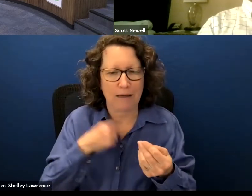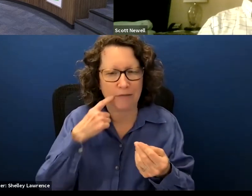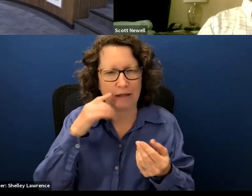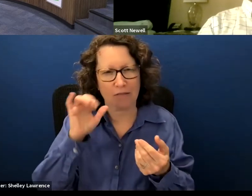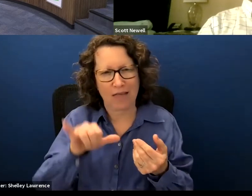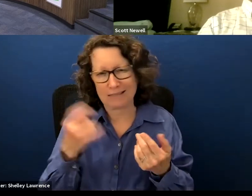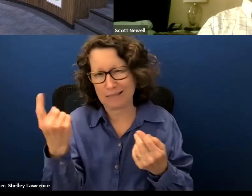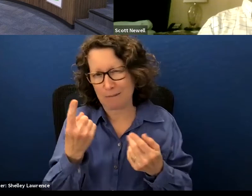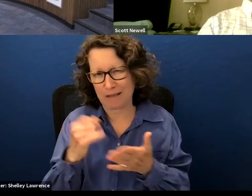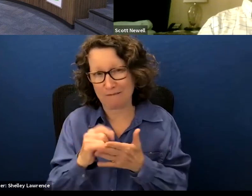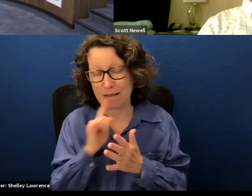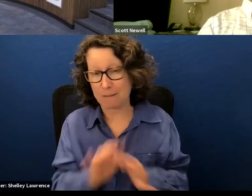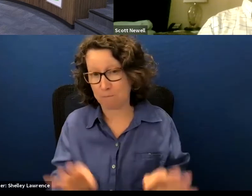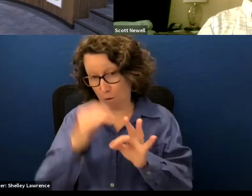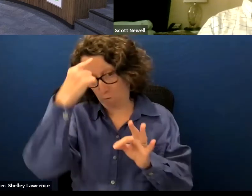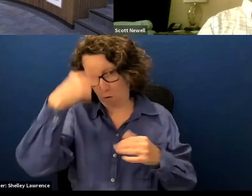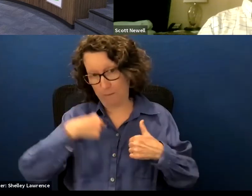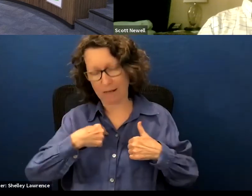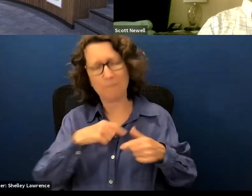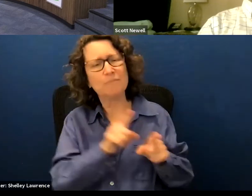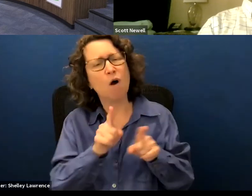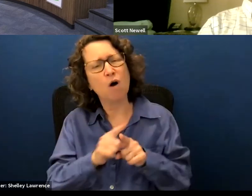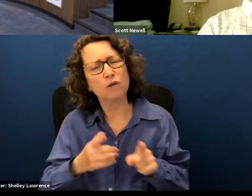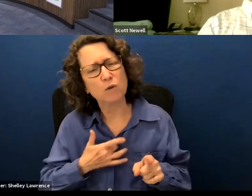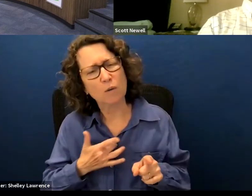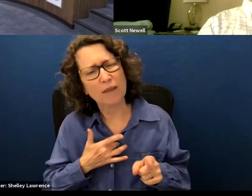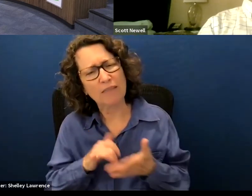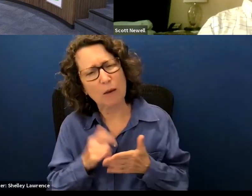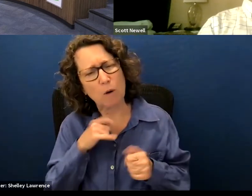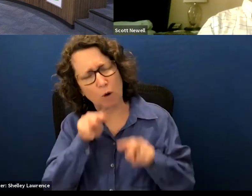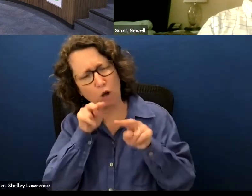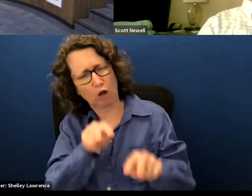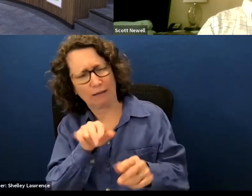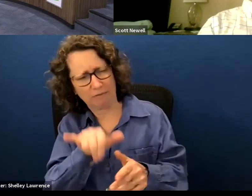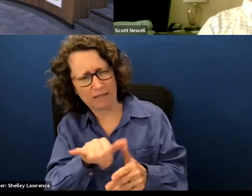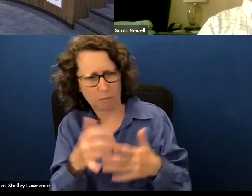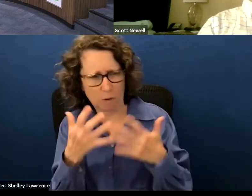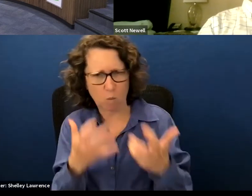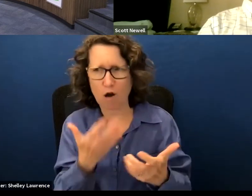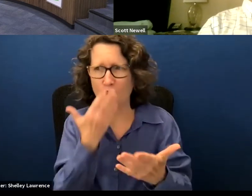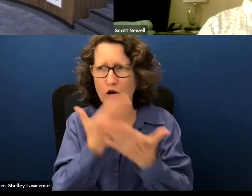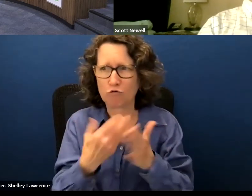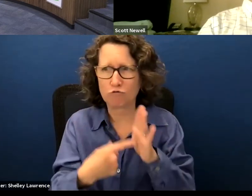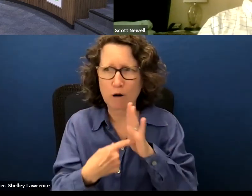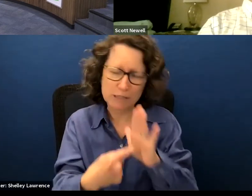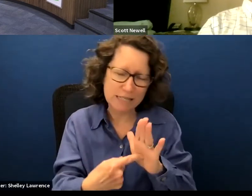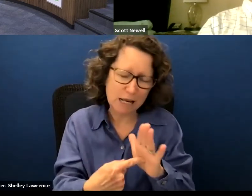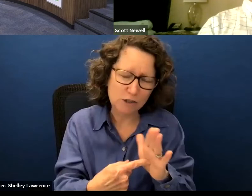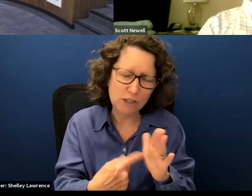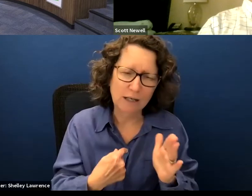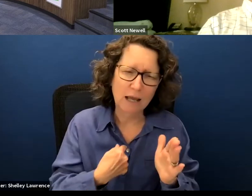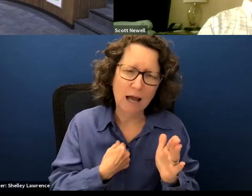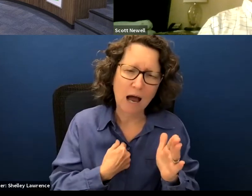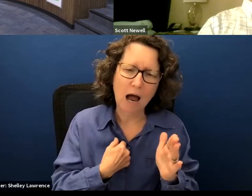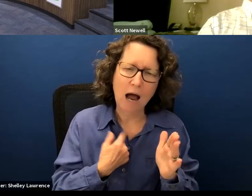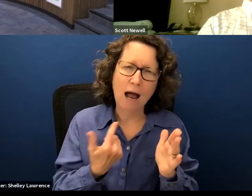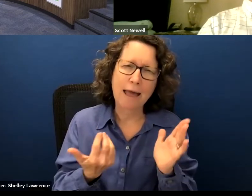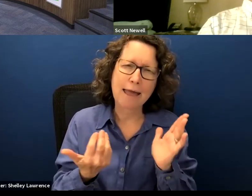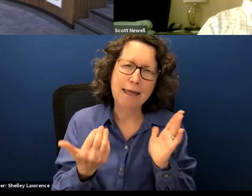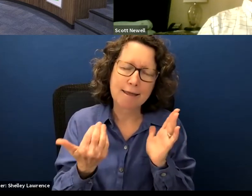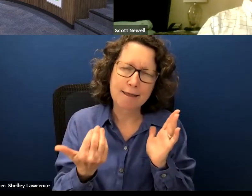that's something very important for me. And I also think too, when we're looking at this and we want a good representation, is that I renew my